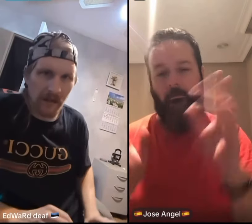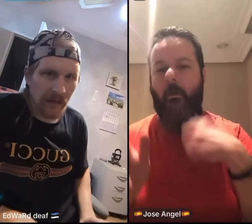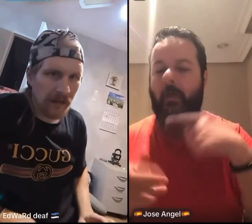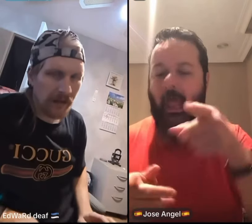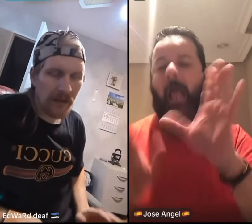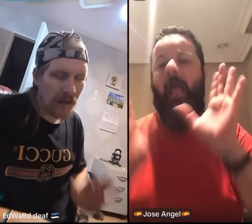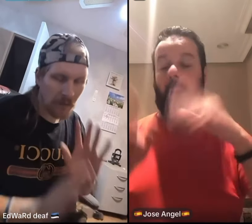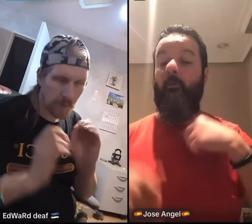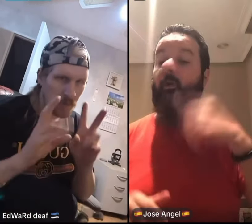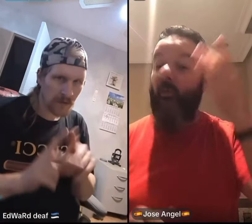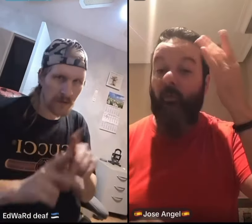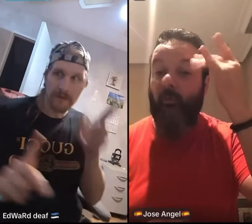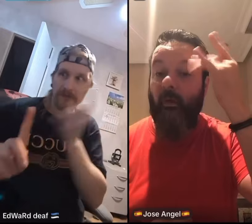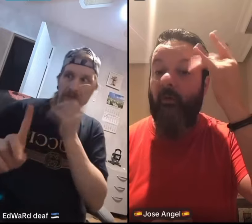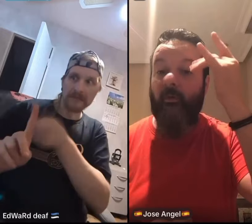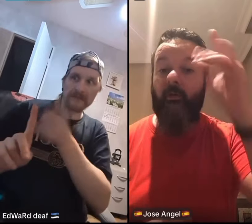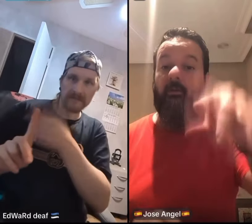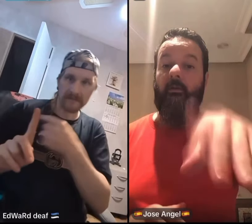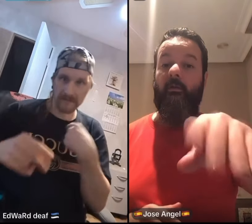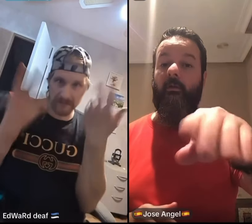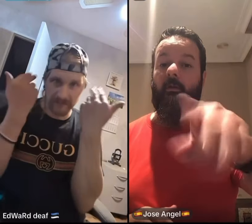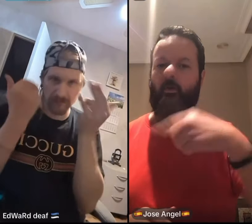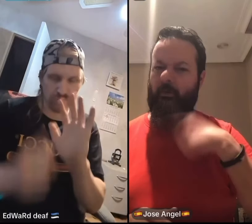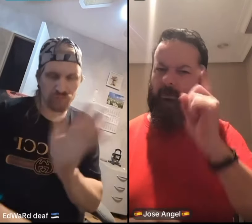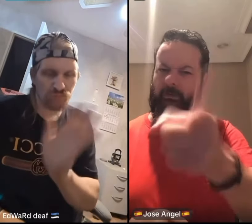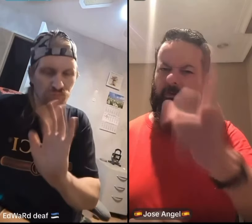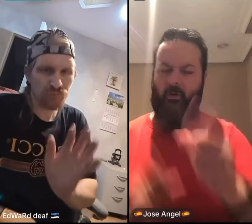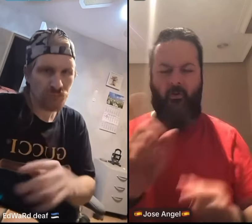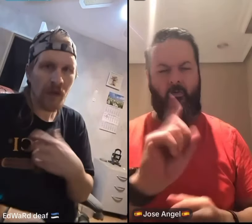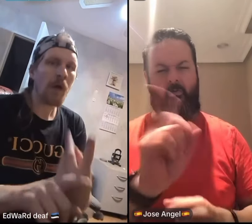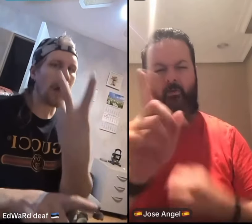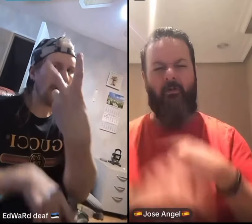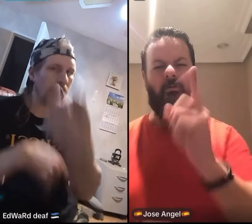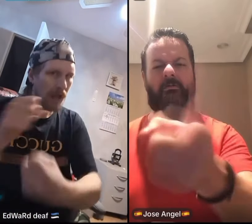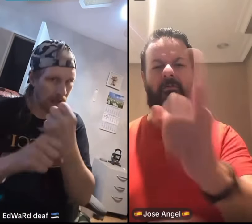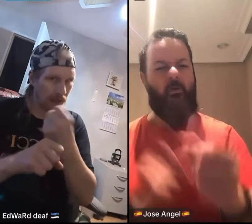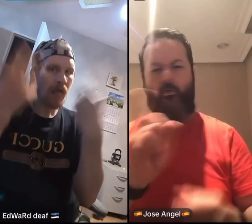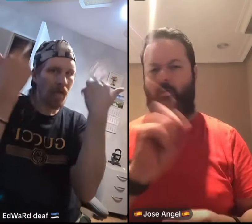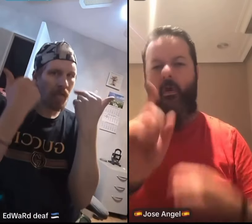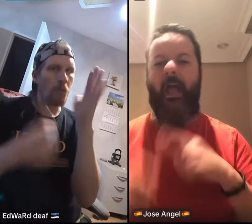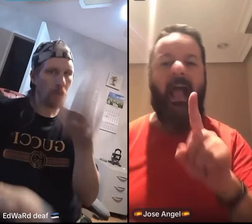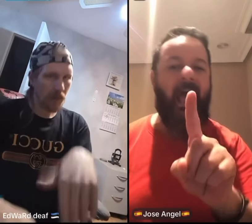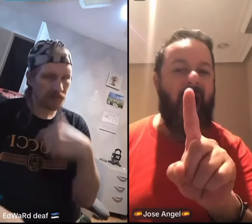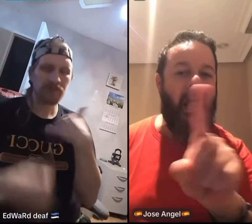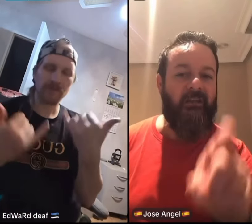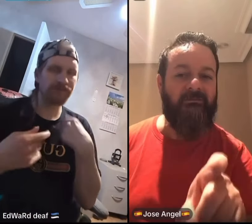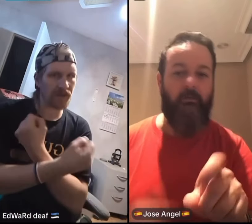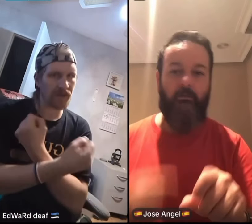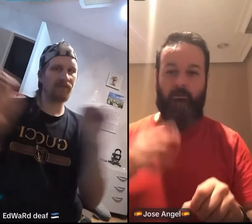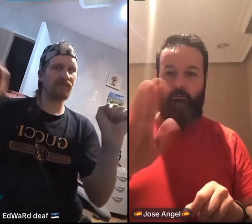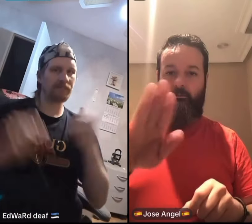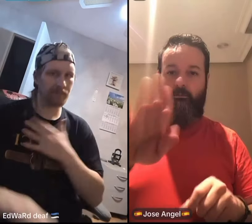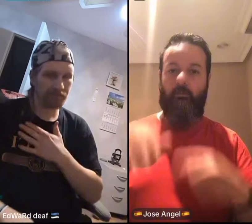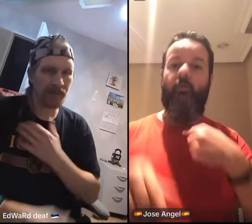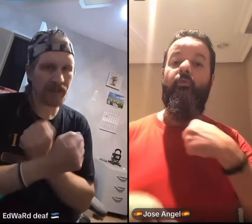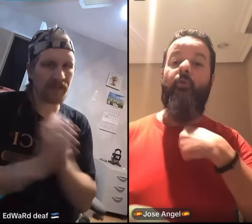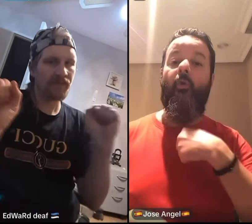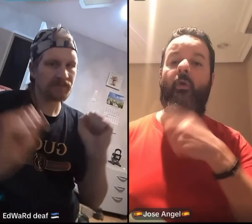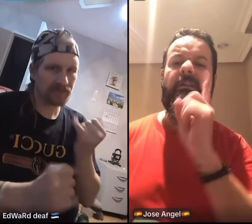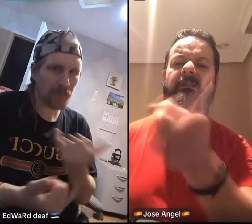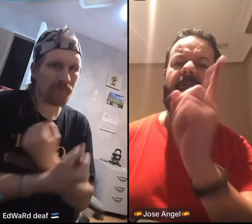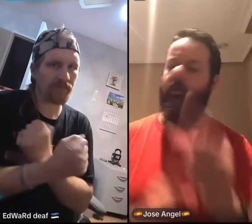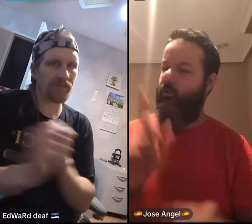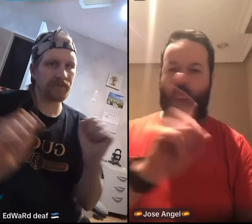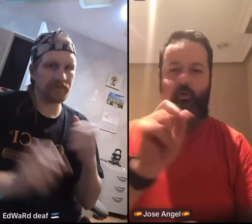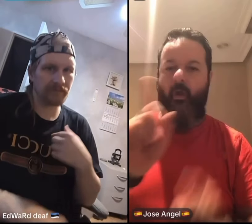Dunlop had best me student. They had the money from every dictator and scumbag in the world. Dunlop wanted that info protected even